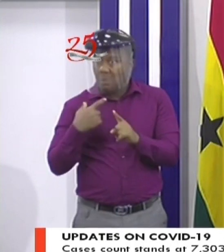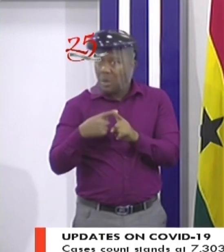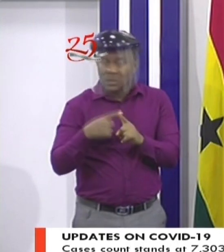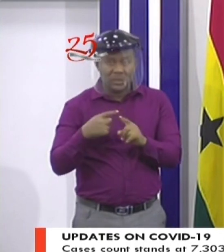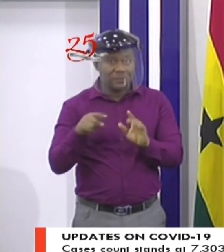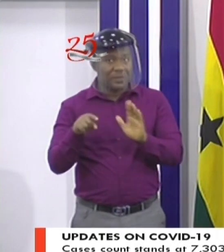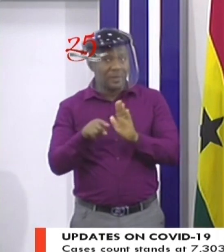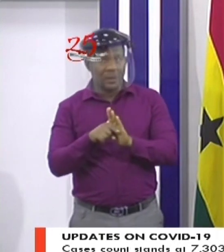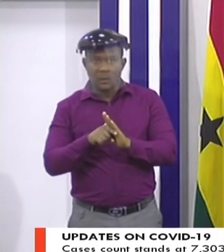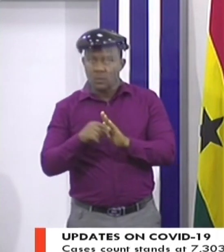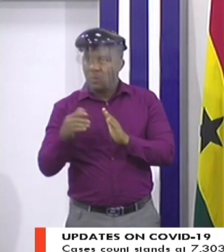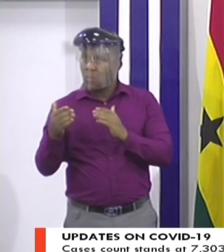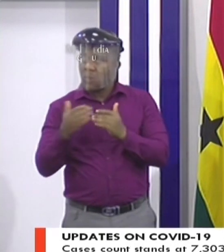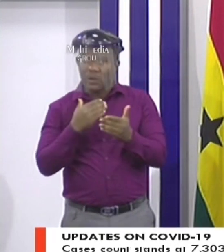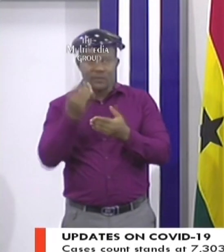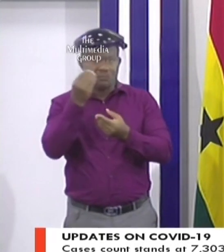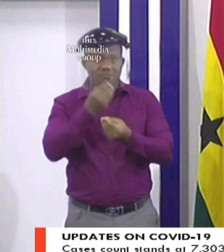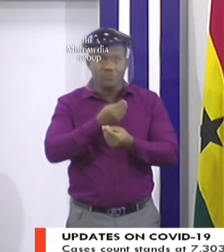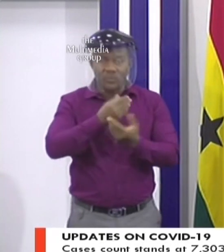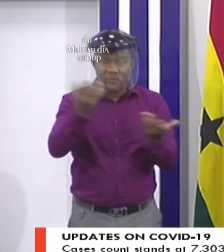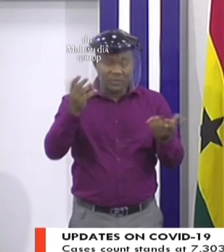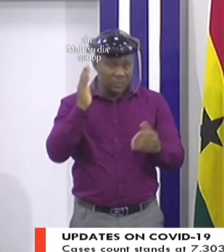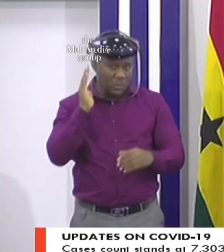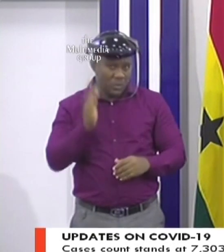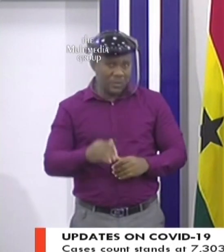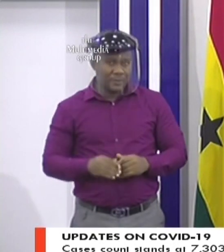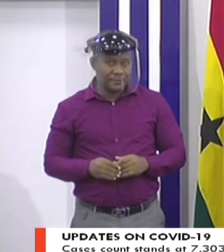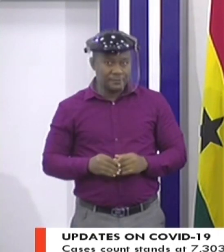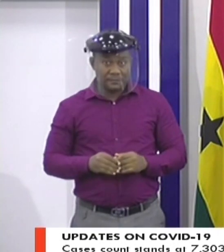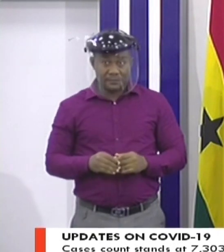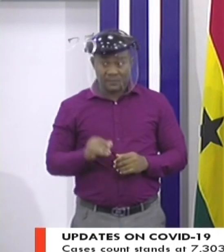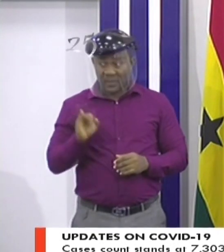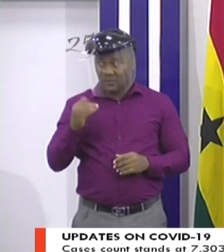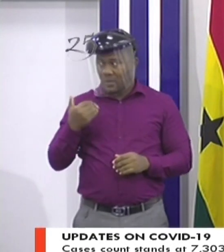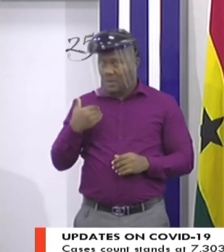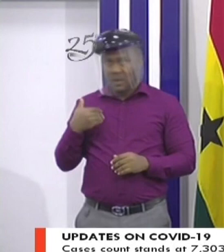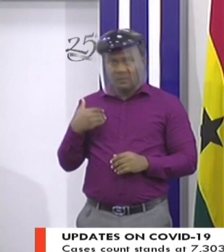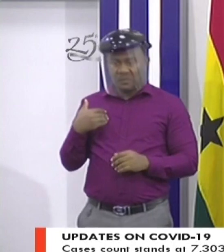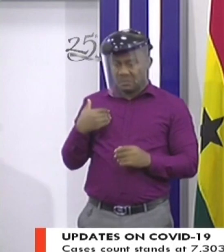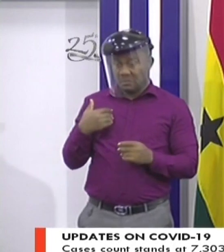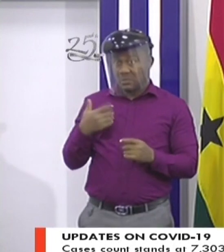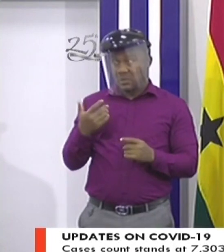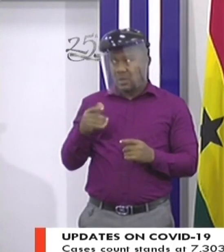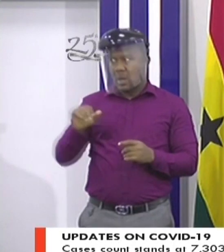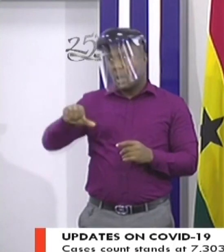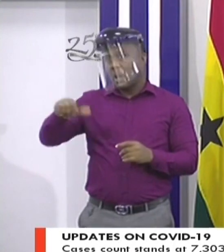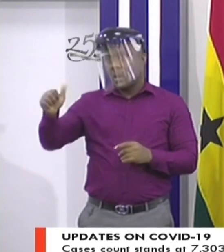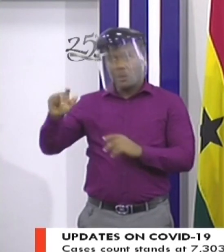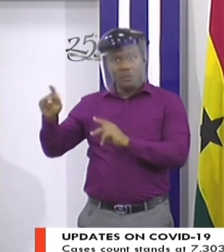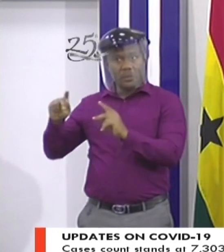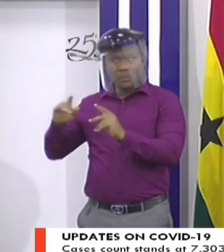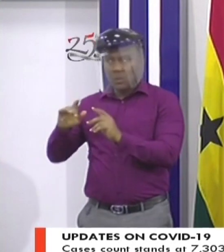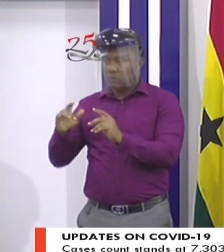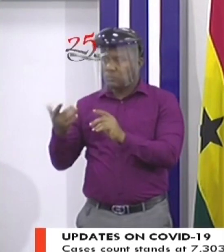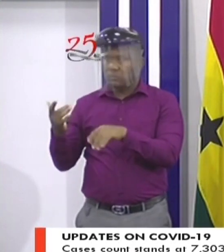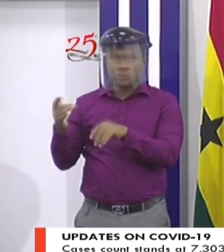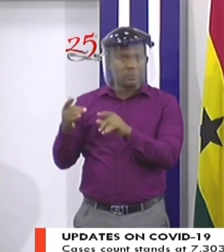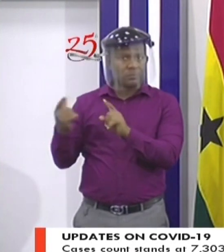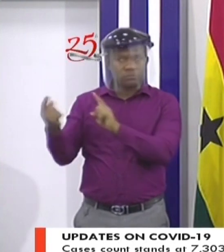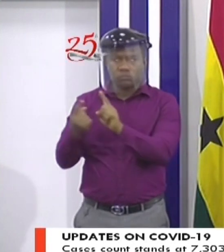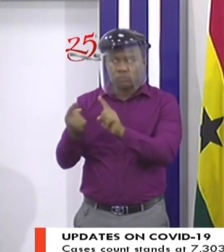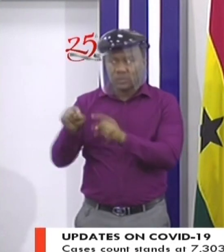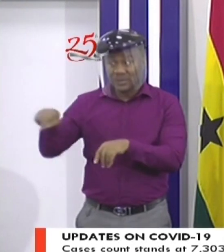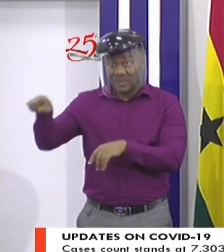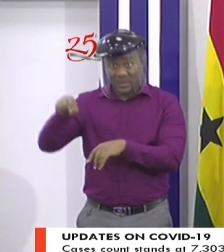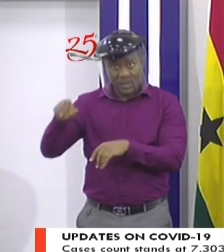will be populated, line listed, and be followed up. And if there are secondary contacts out of this, they will also be managed the same. So